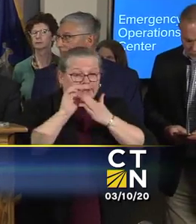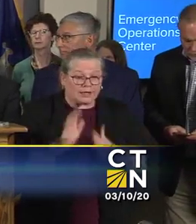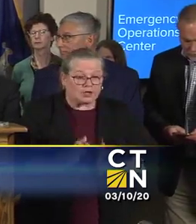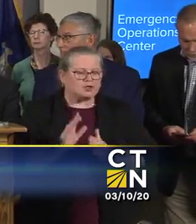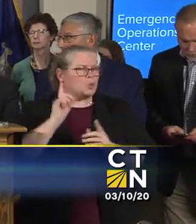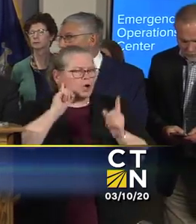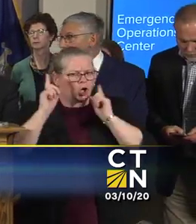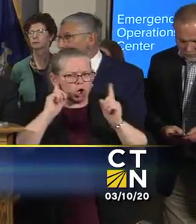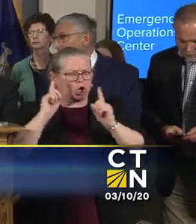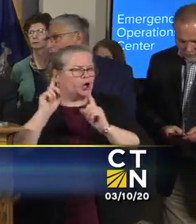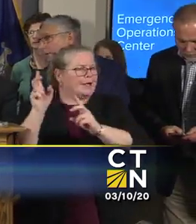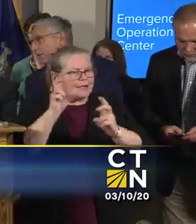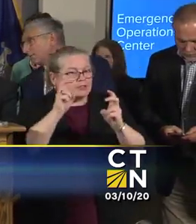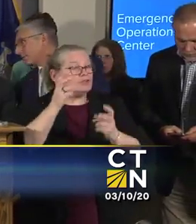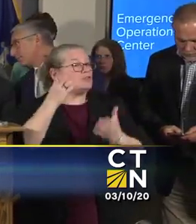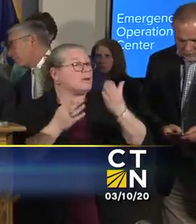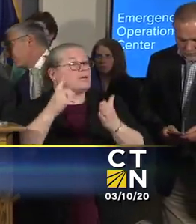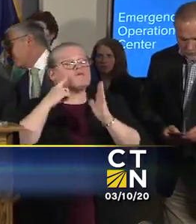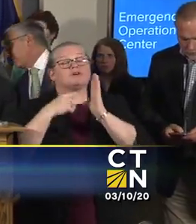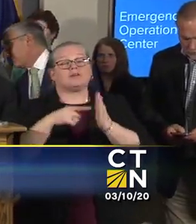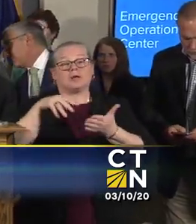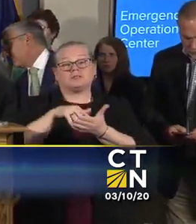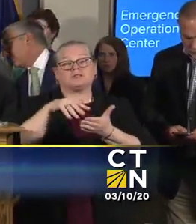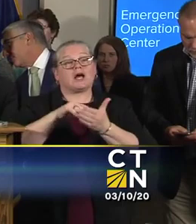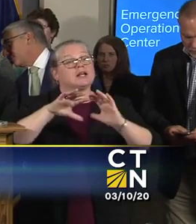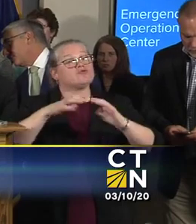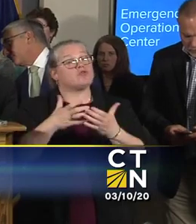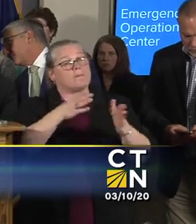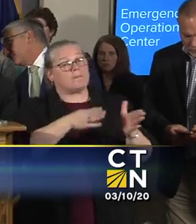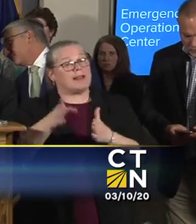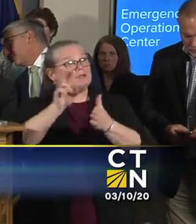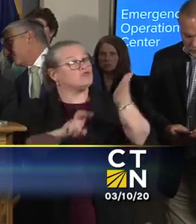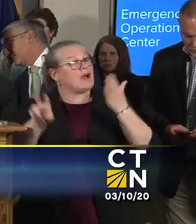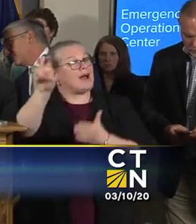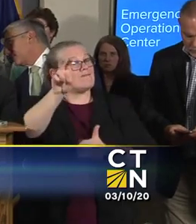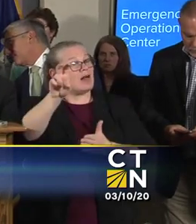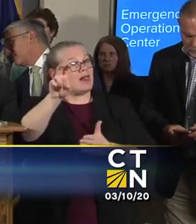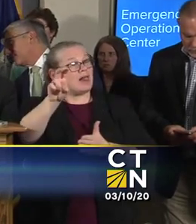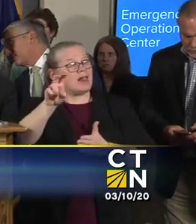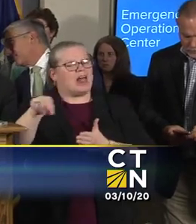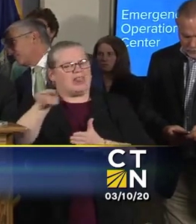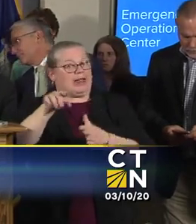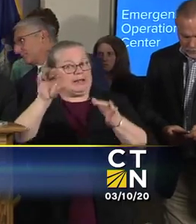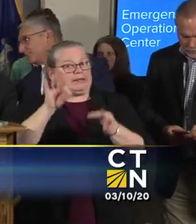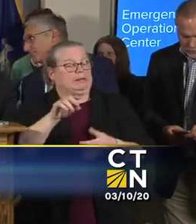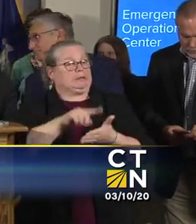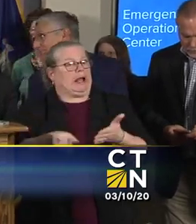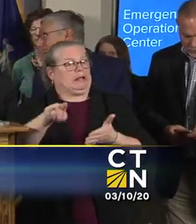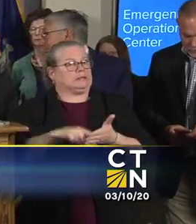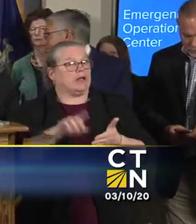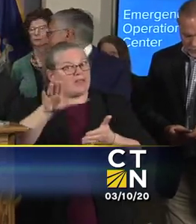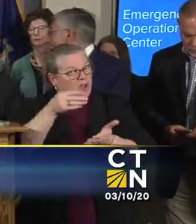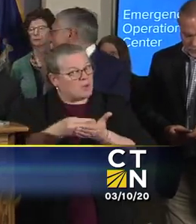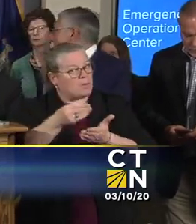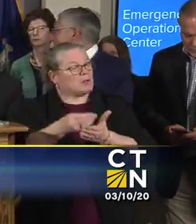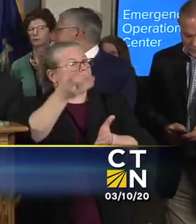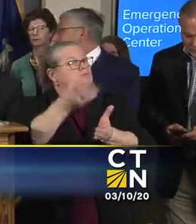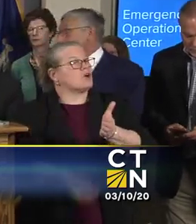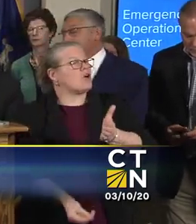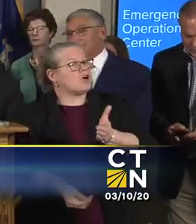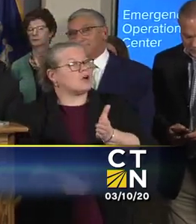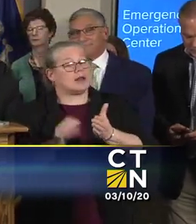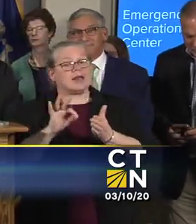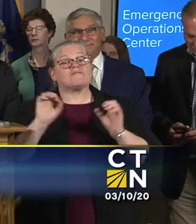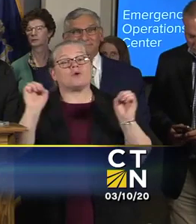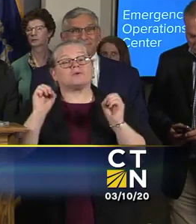reimbursed for a study group that was supposed to travel because they decided to pull back. If we had an emergency declaration, that means they can